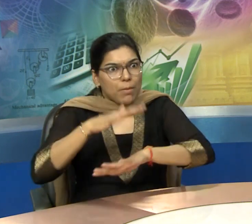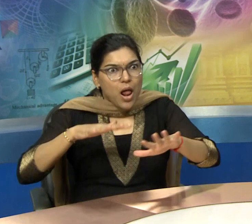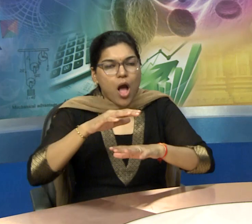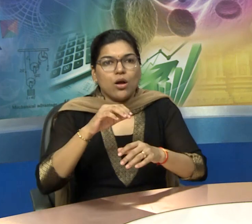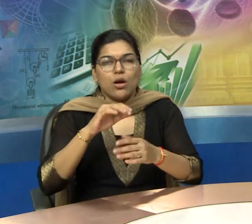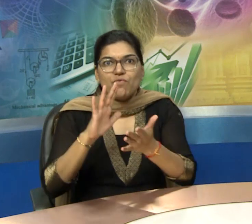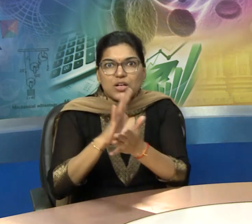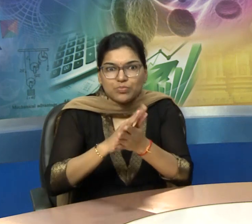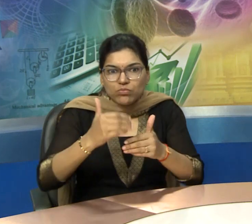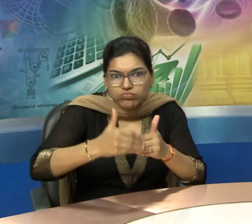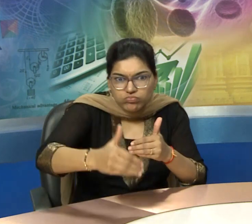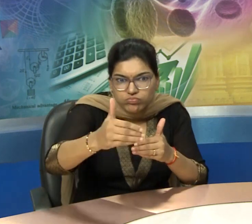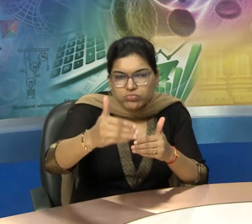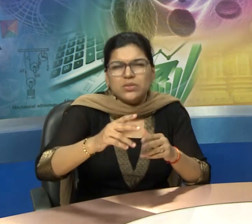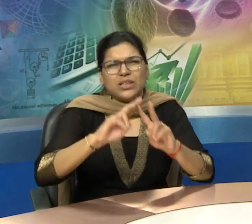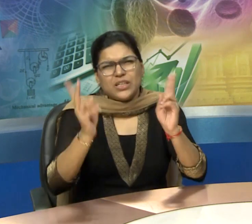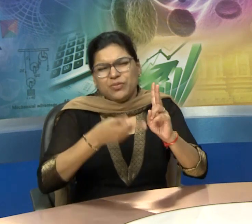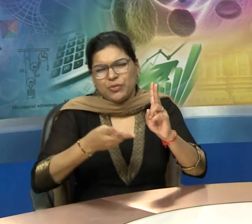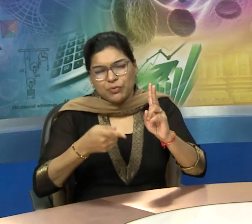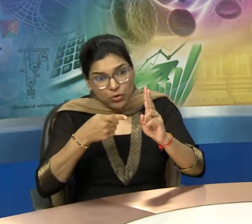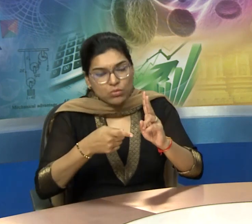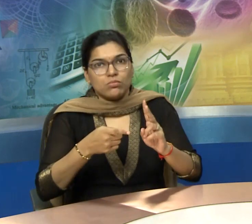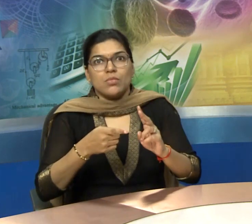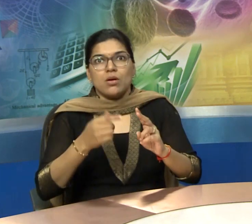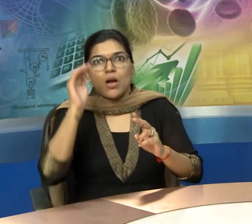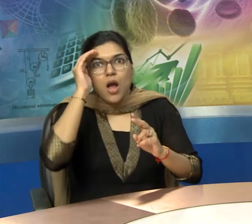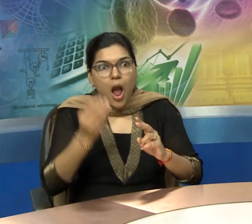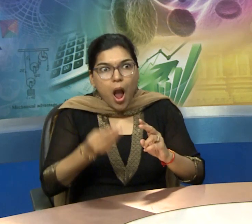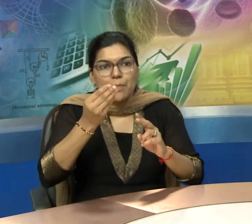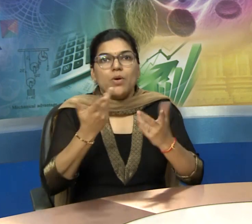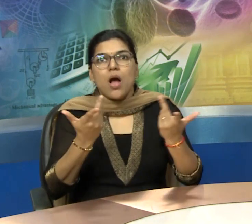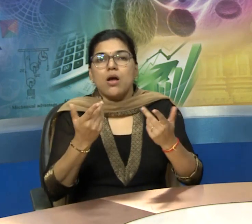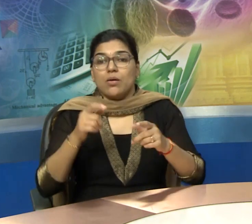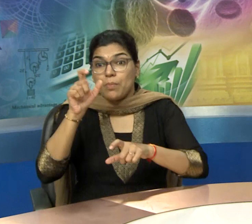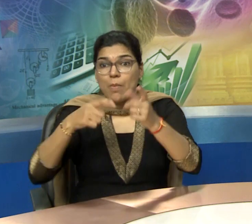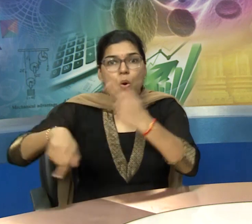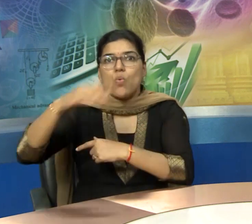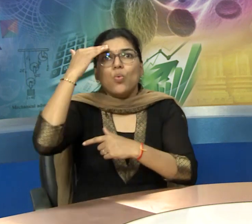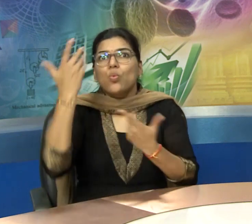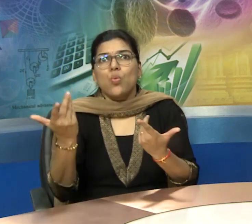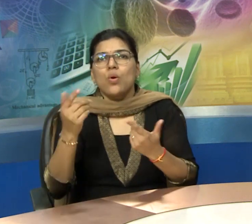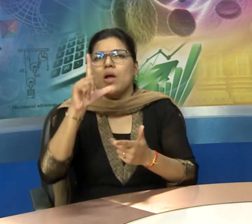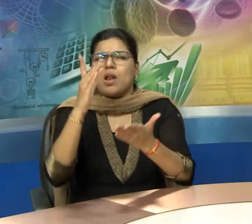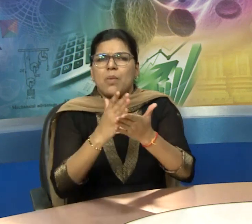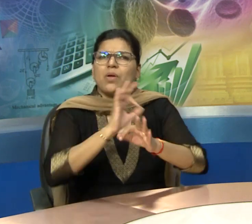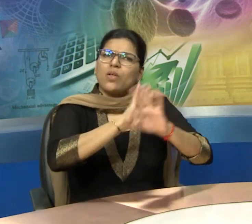These are all considered to be essential areas of information. As we know that in community, there are various